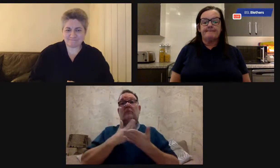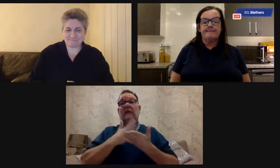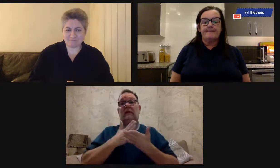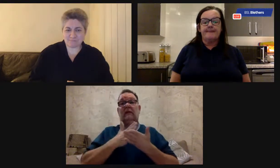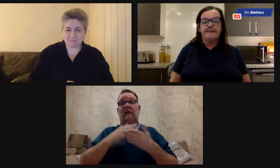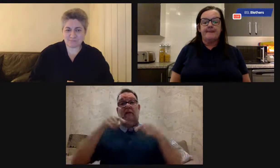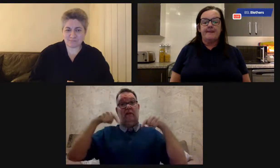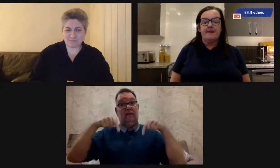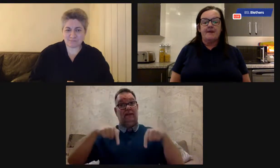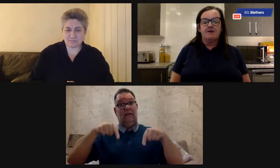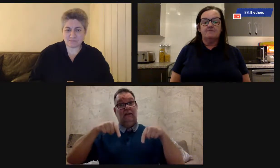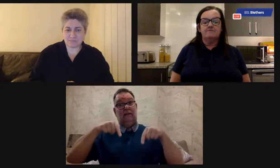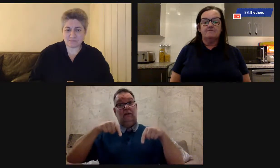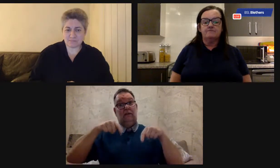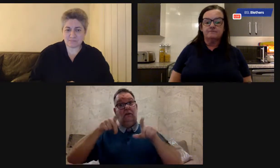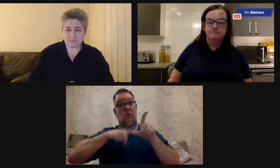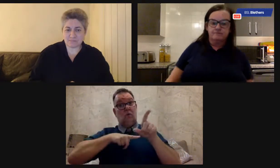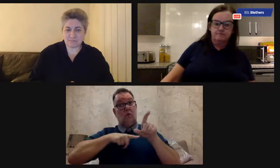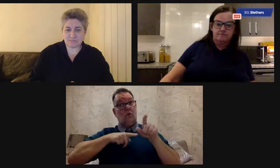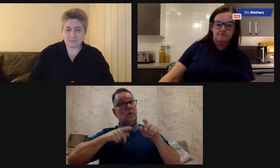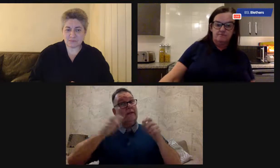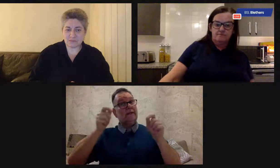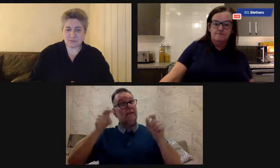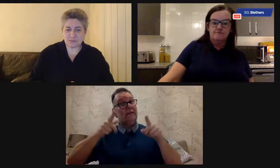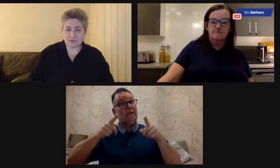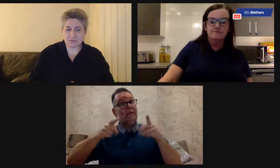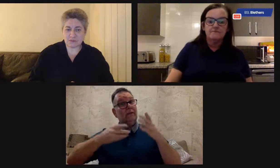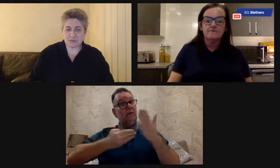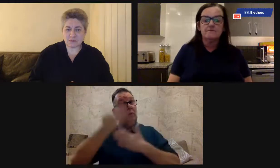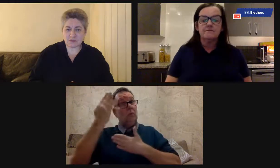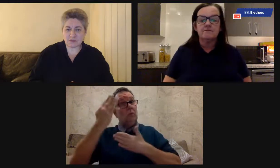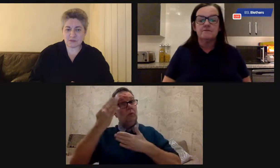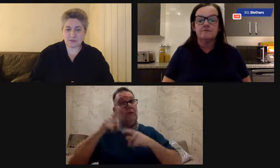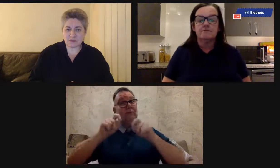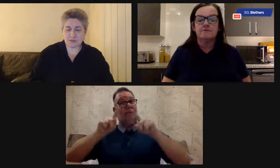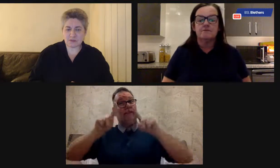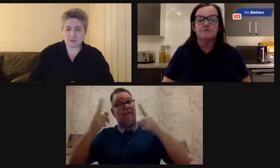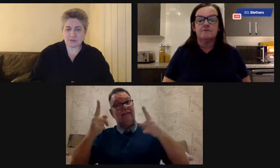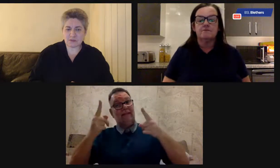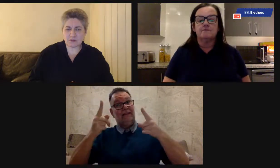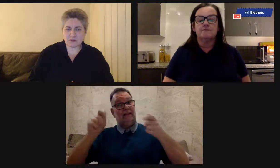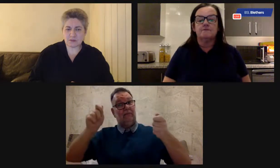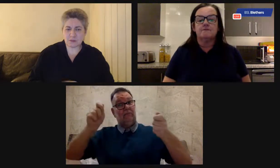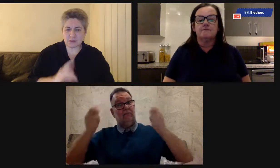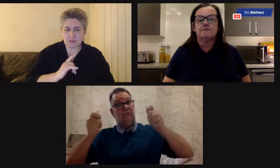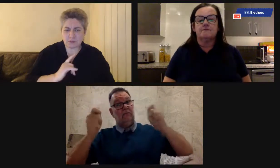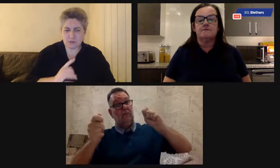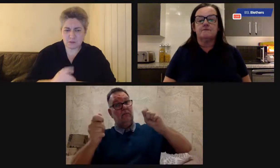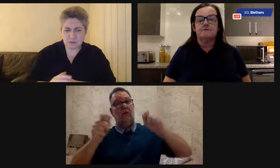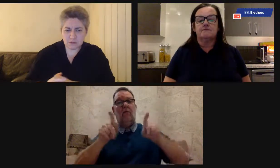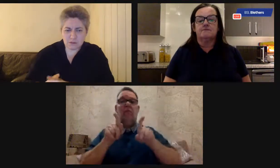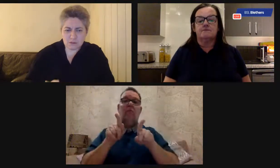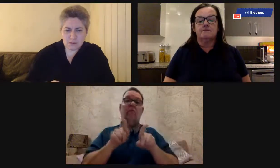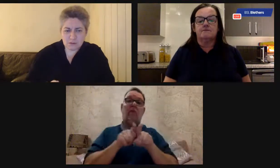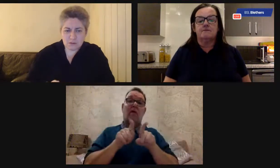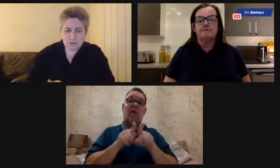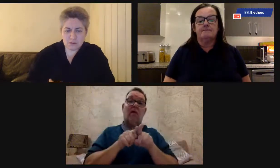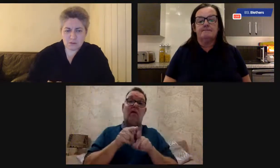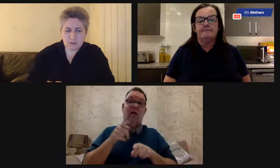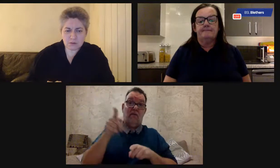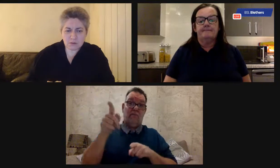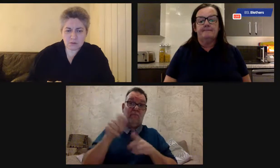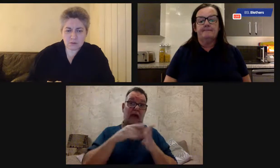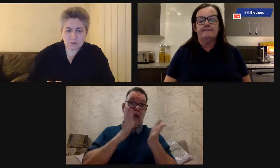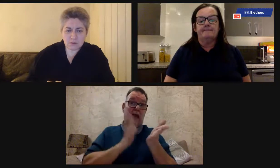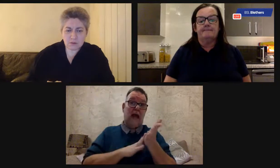will depend, um, how much booking we do. So this year it